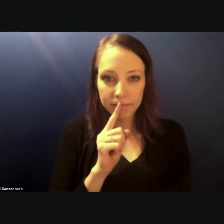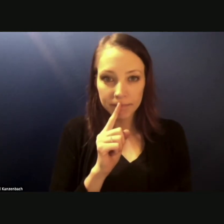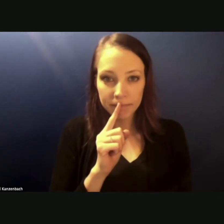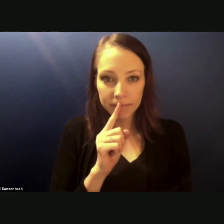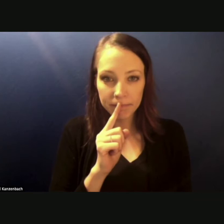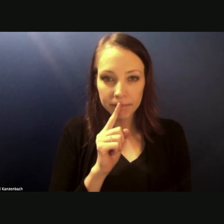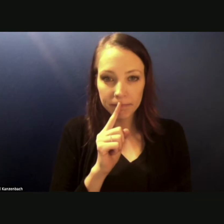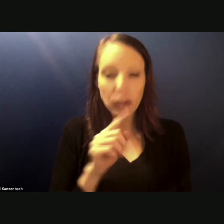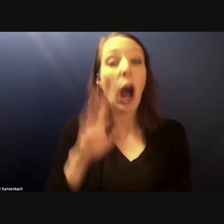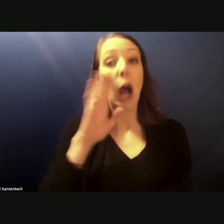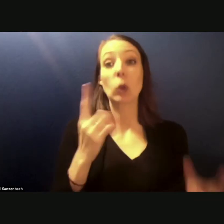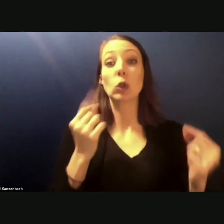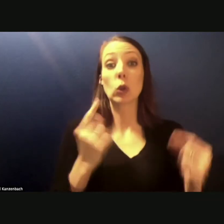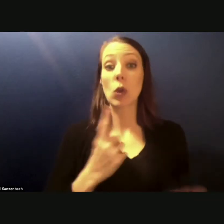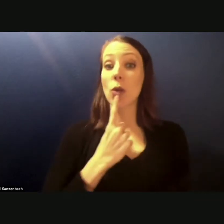red and green peppers,